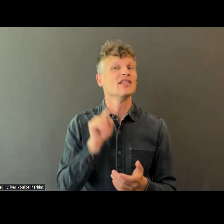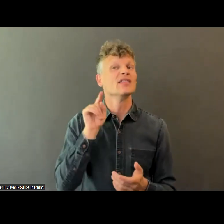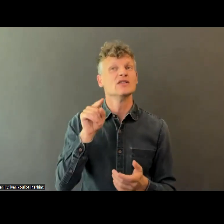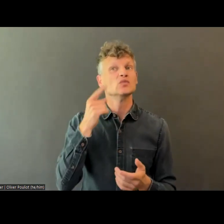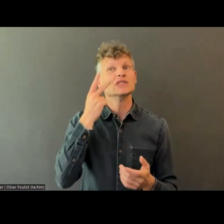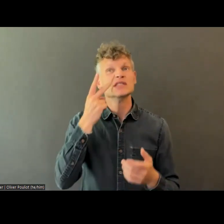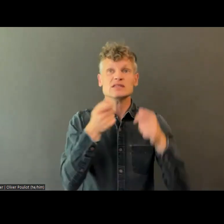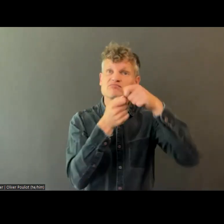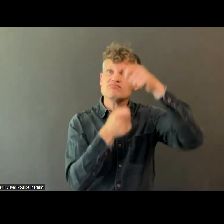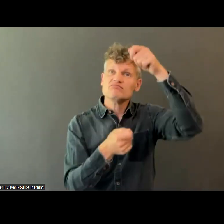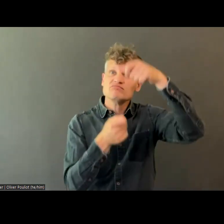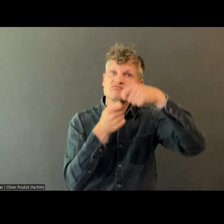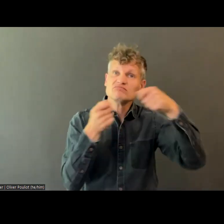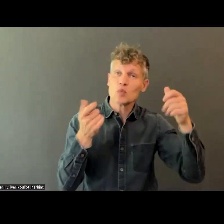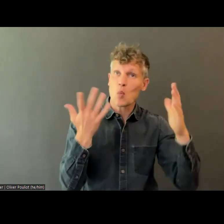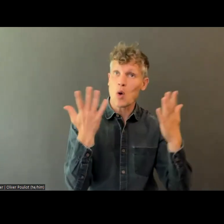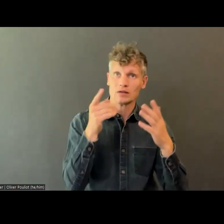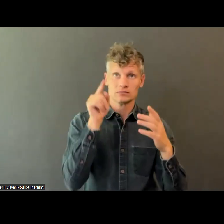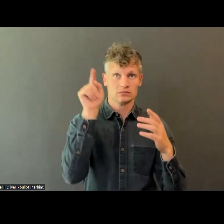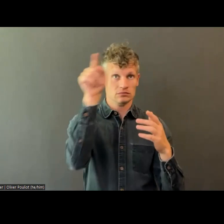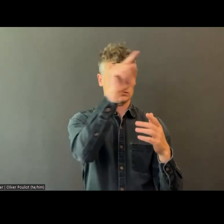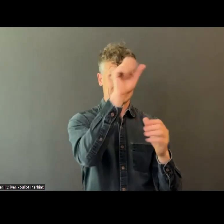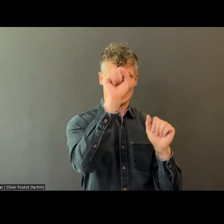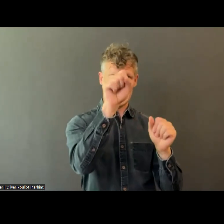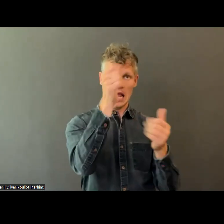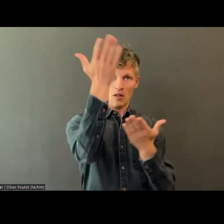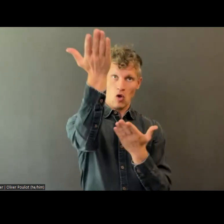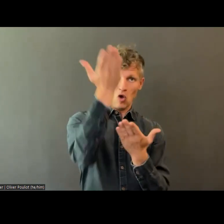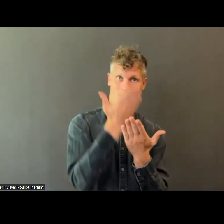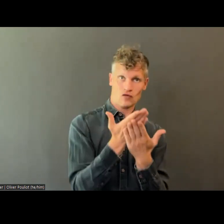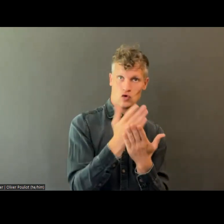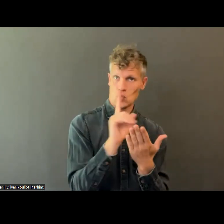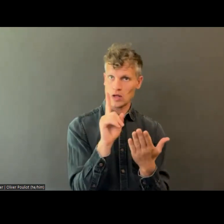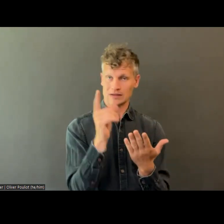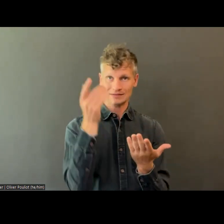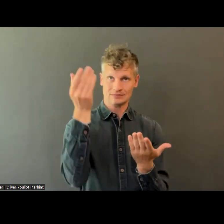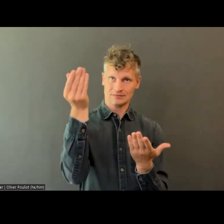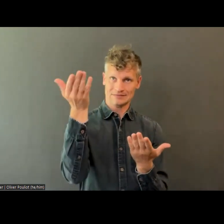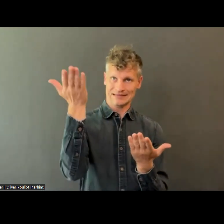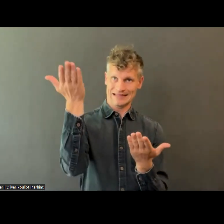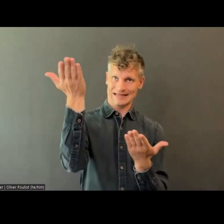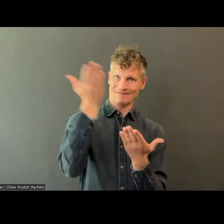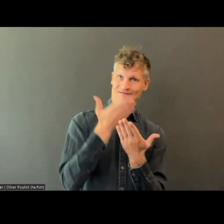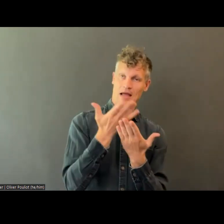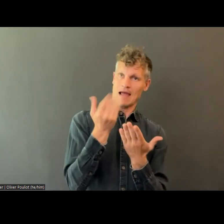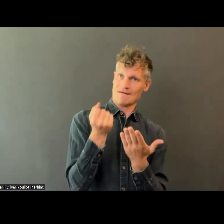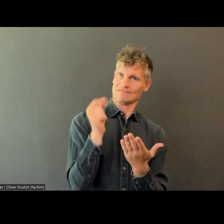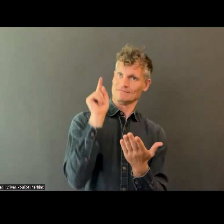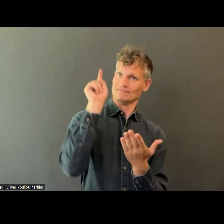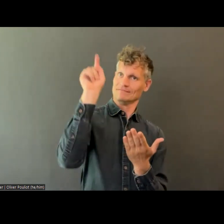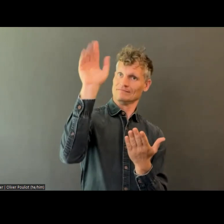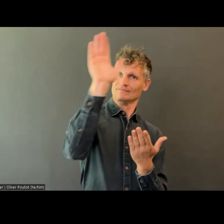that we work with suppliers that they can deliver to the standard that they've promised. And where that's not possible, we work with them to either lift